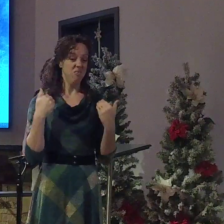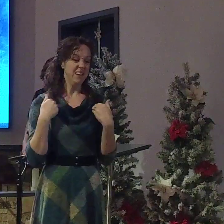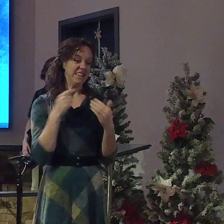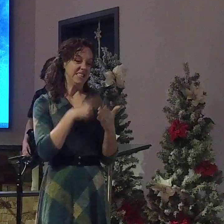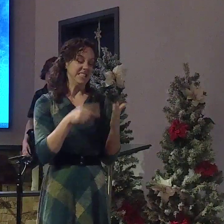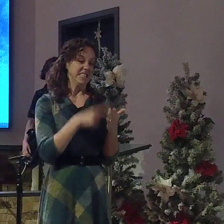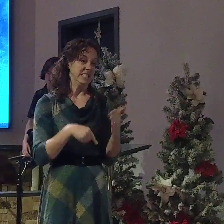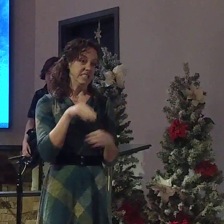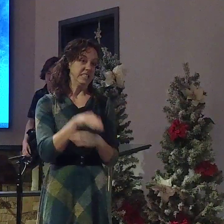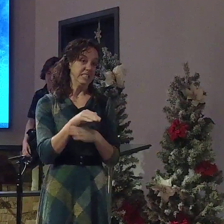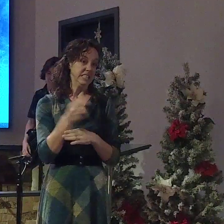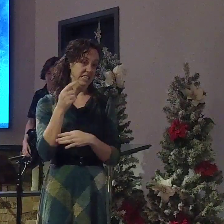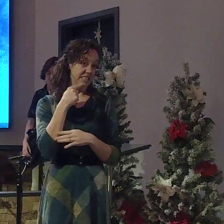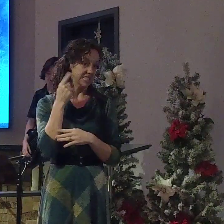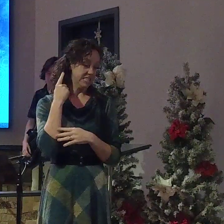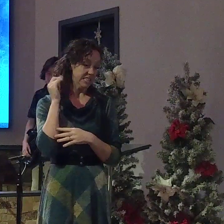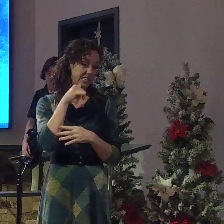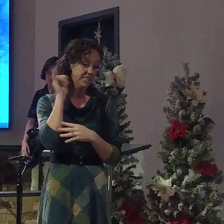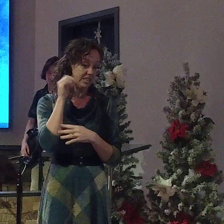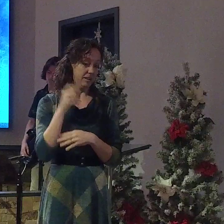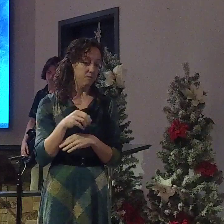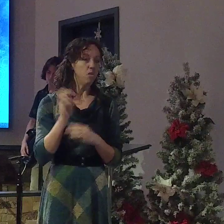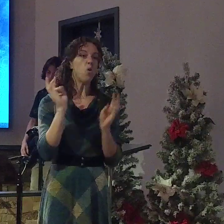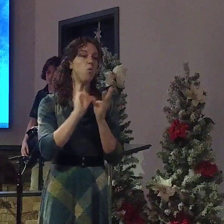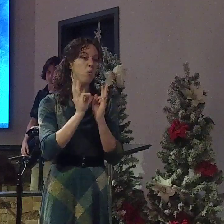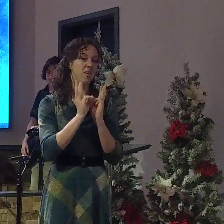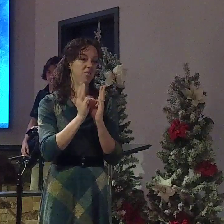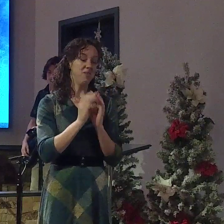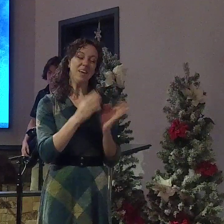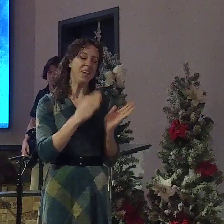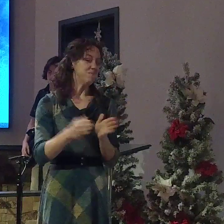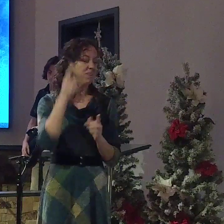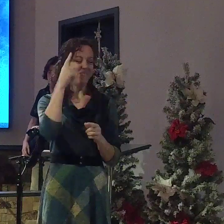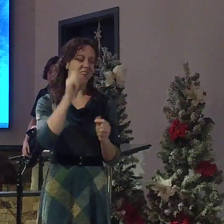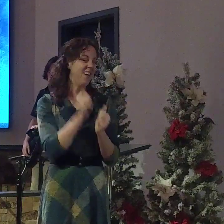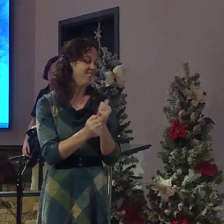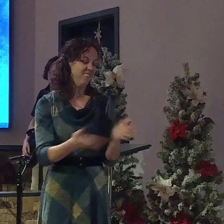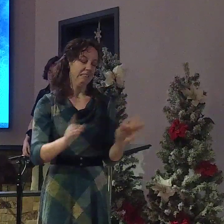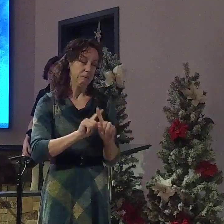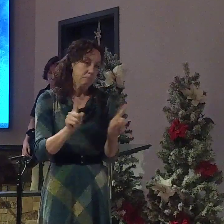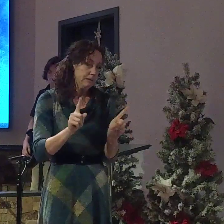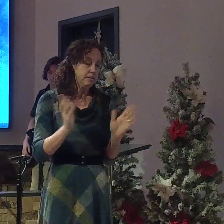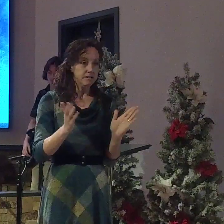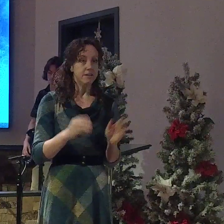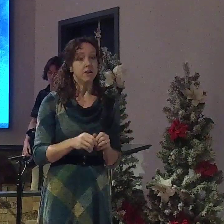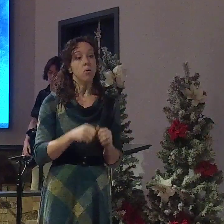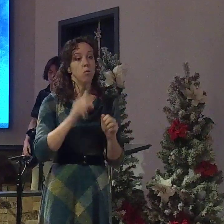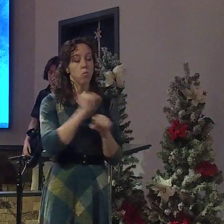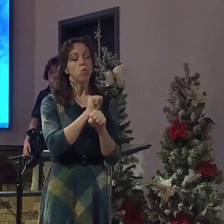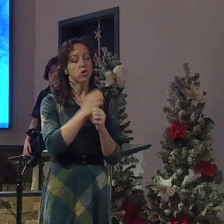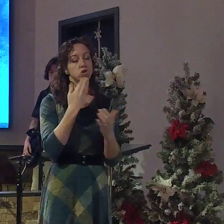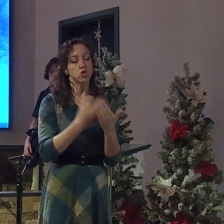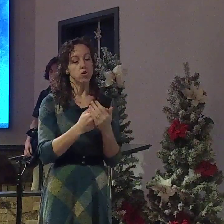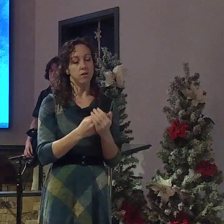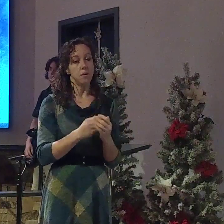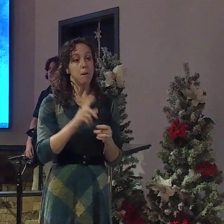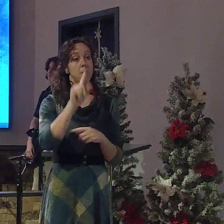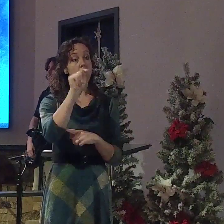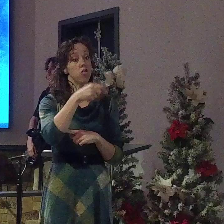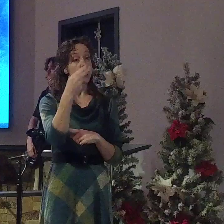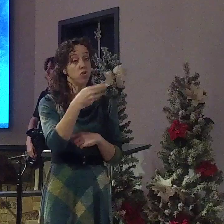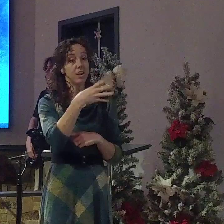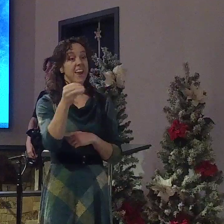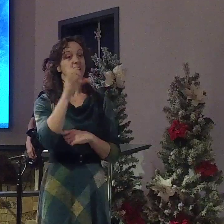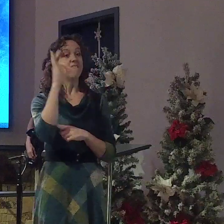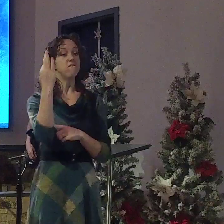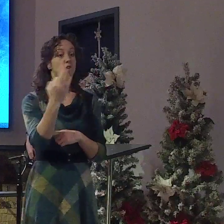Yes. We have a few announcements today. Well, first off, you might have noticed some new faces up here today. We